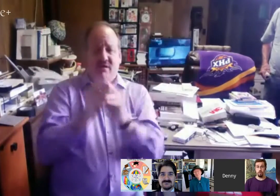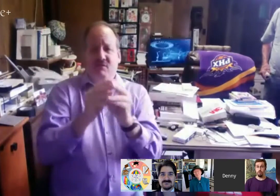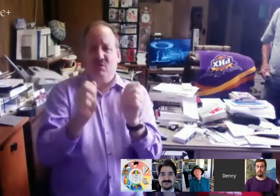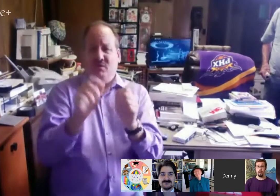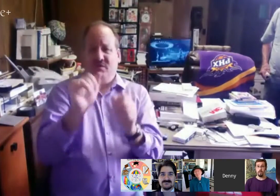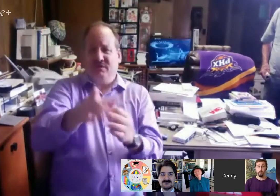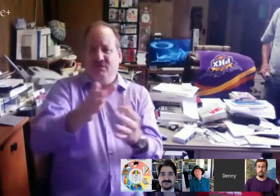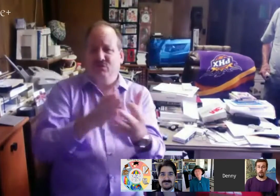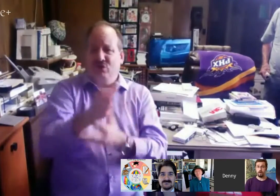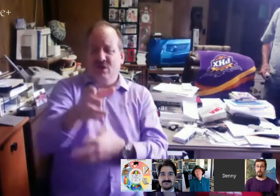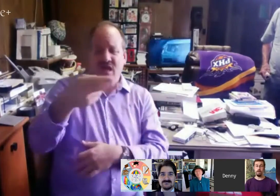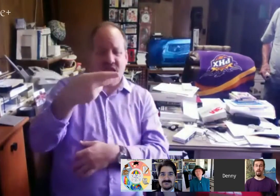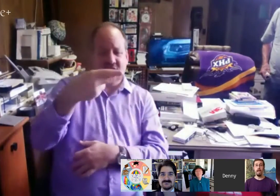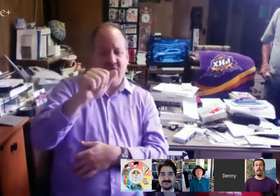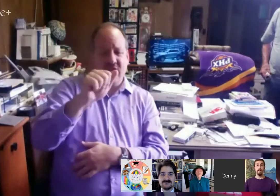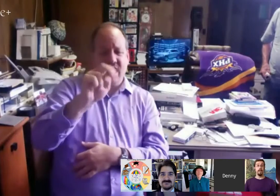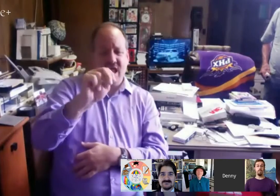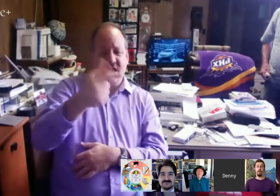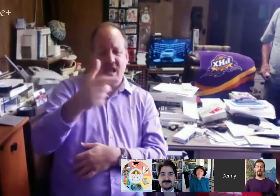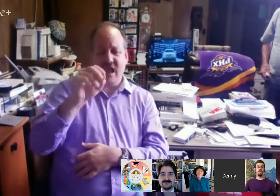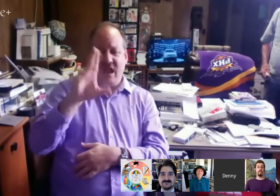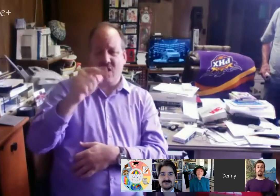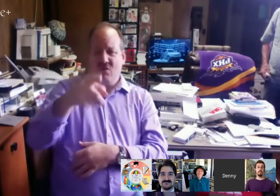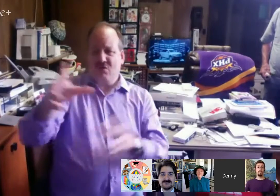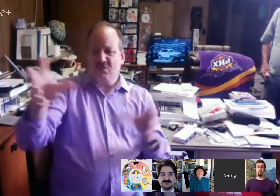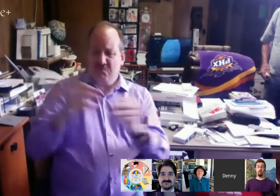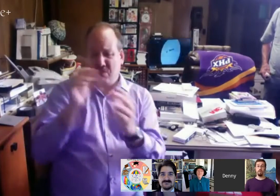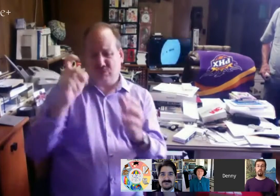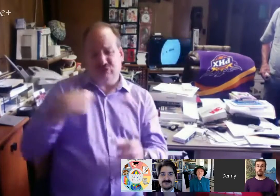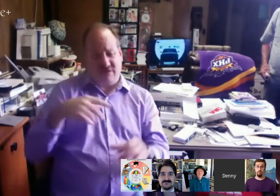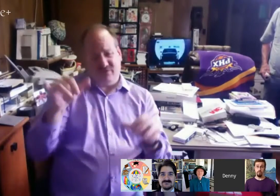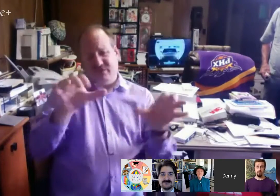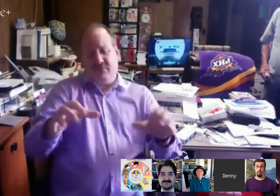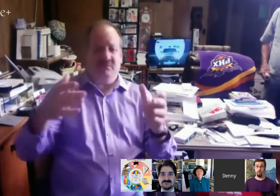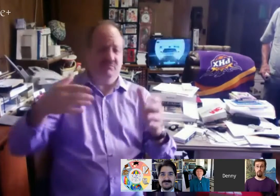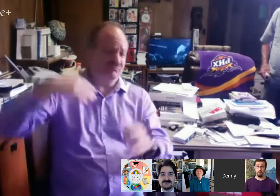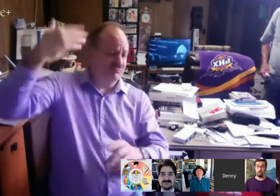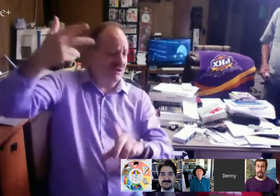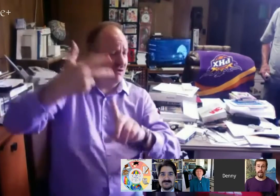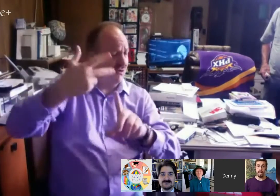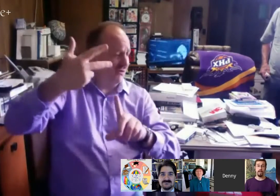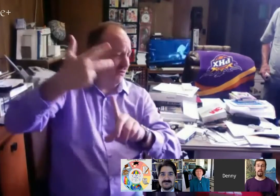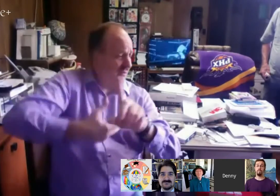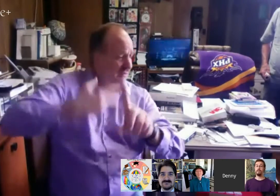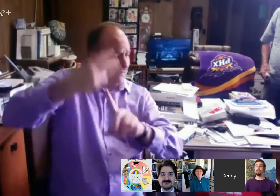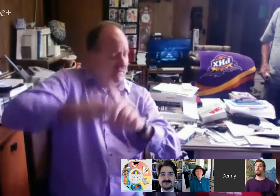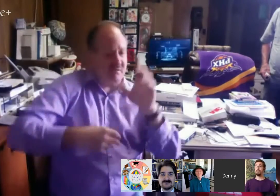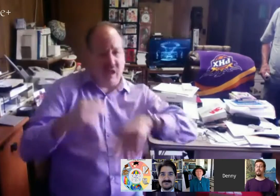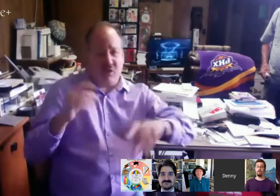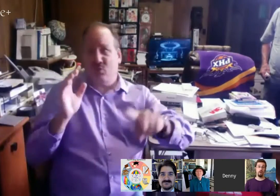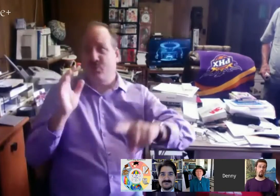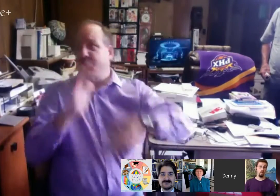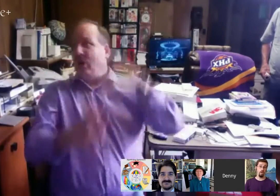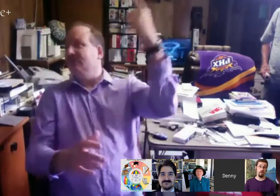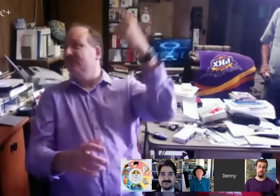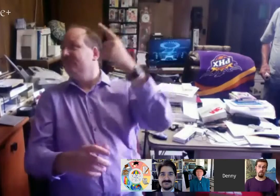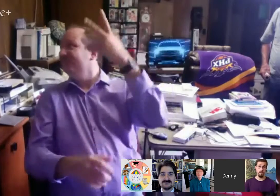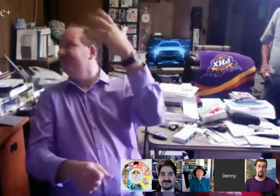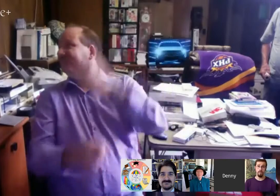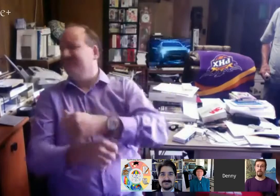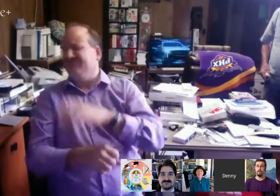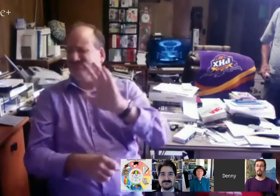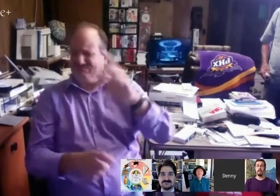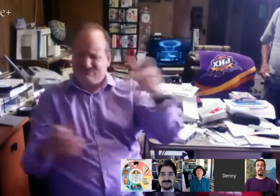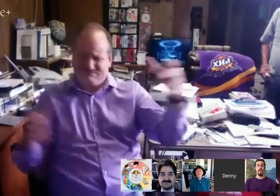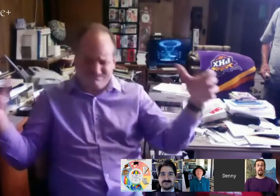in Europe or South America. And that's why this symposium through Google Hangout has been such a wonderful